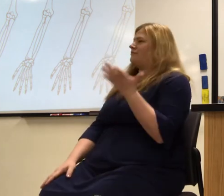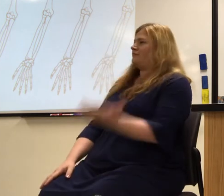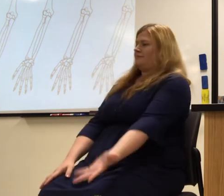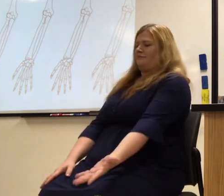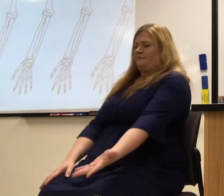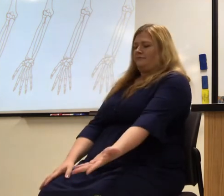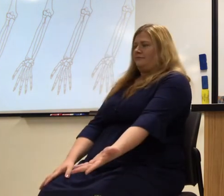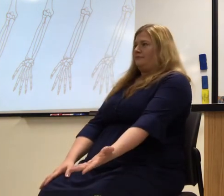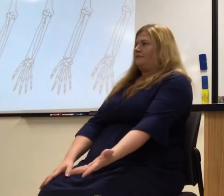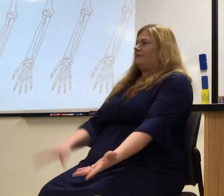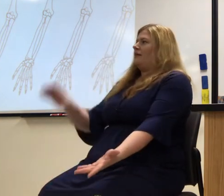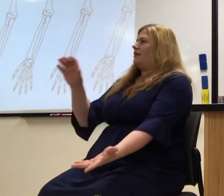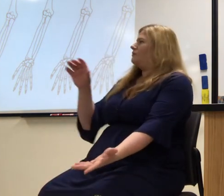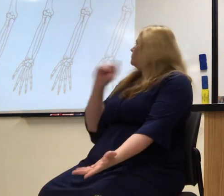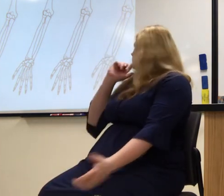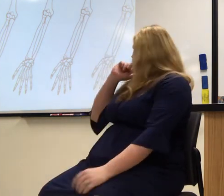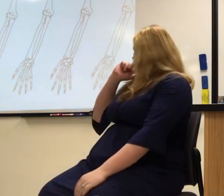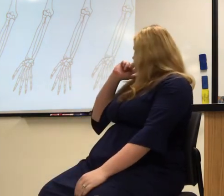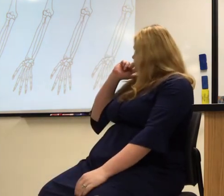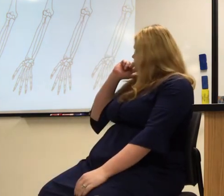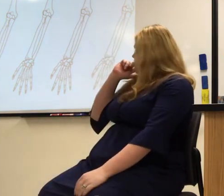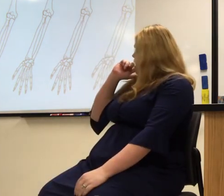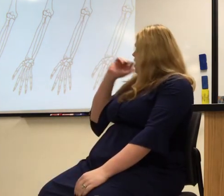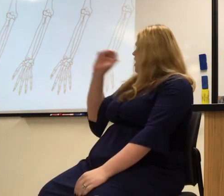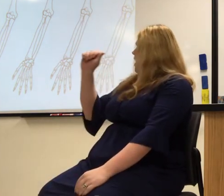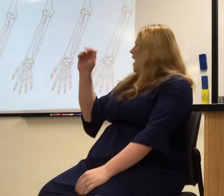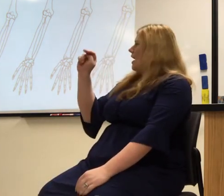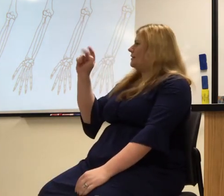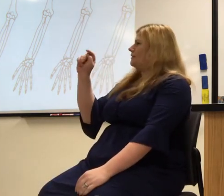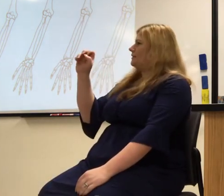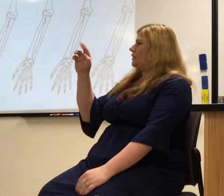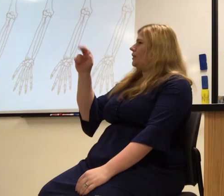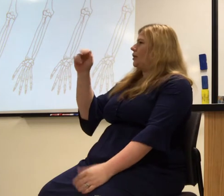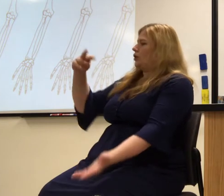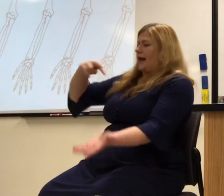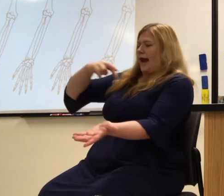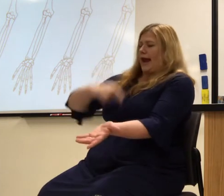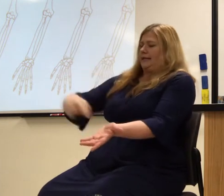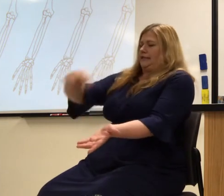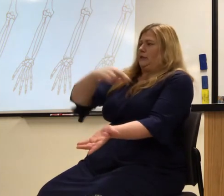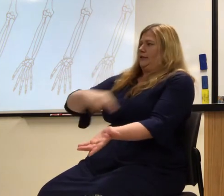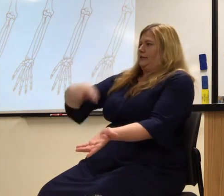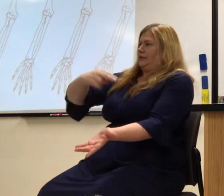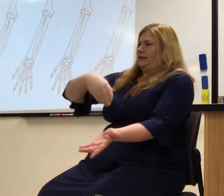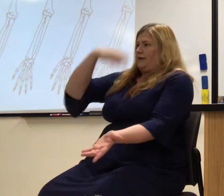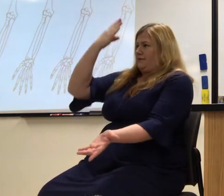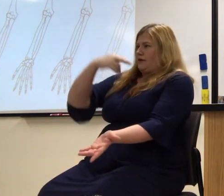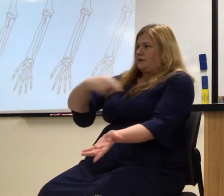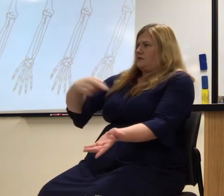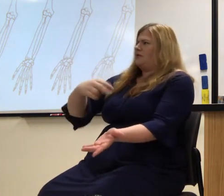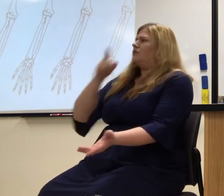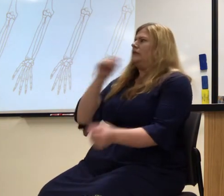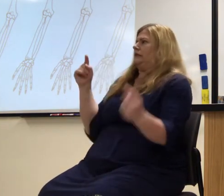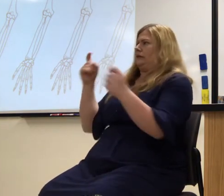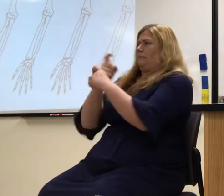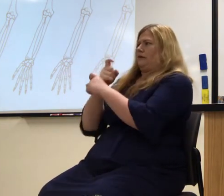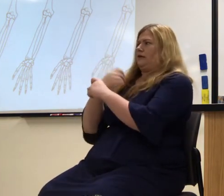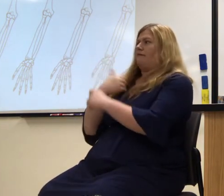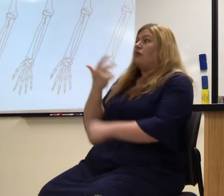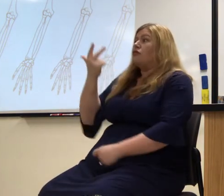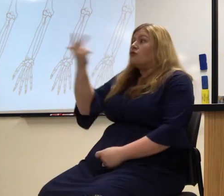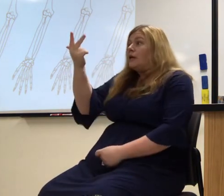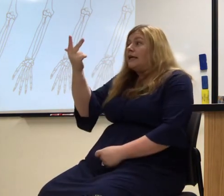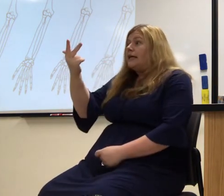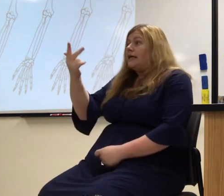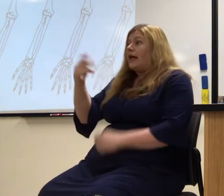So the anterior forearm is really complex. There are three layers of muscle. Okay, hear